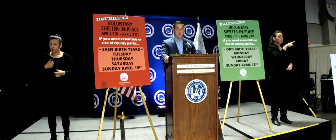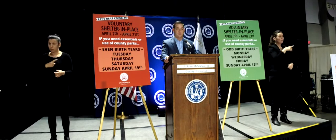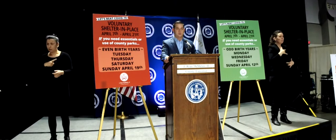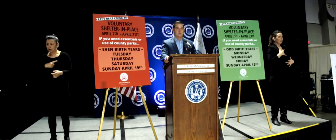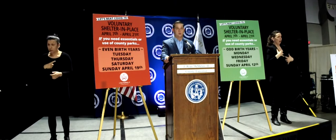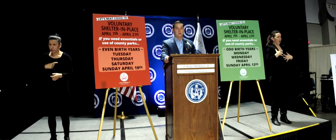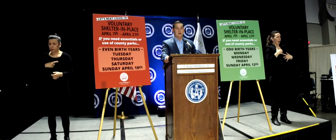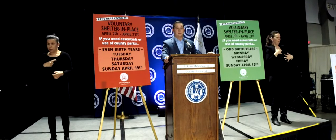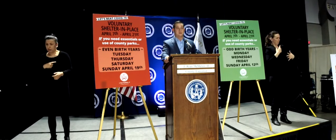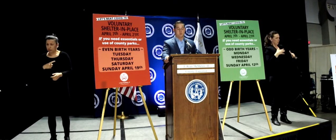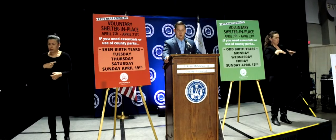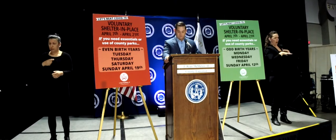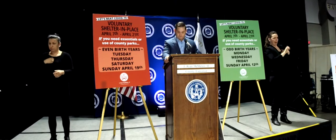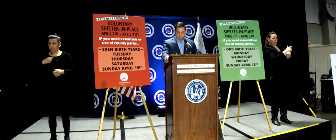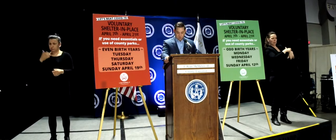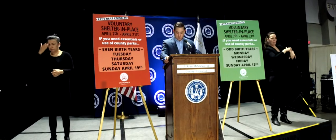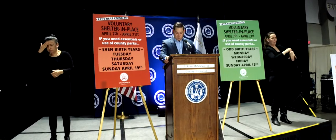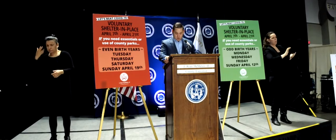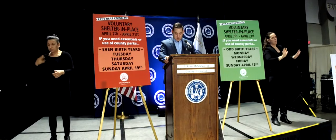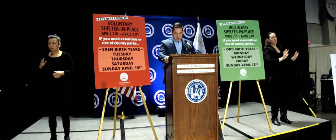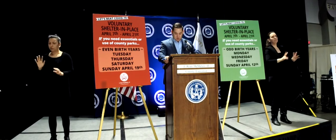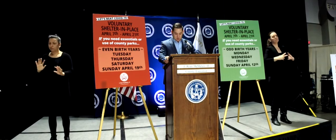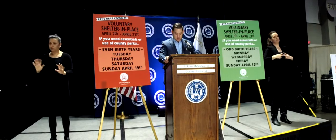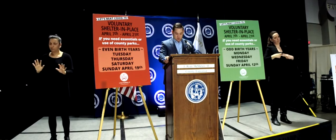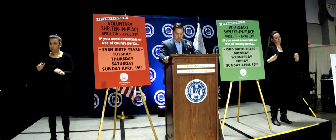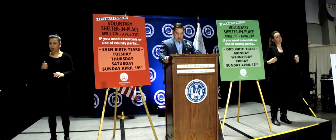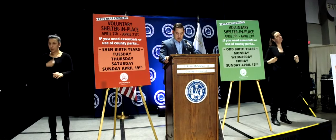want everybody to at this point.